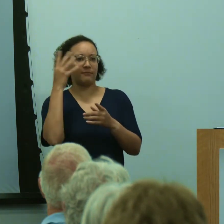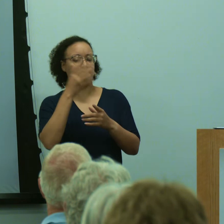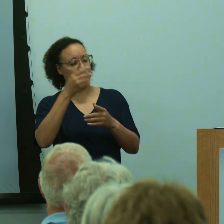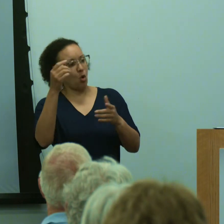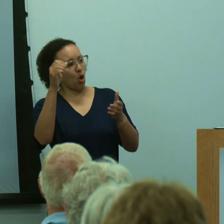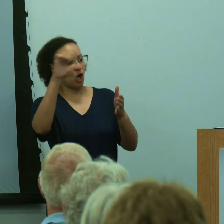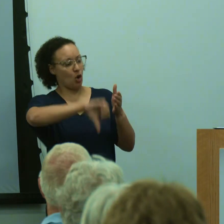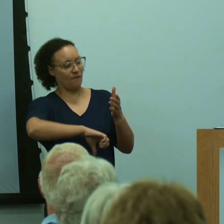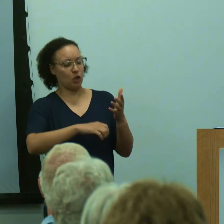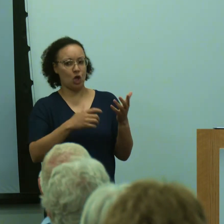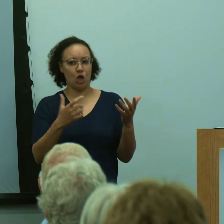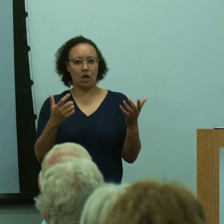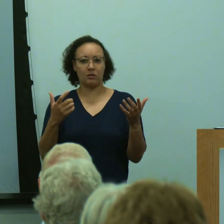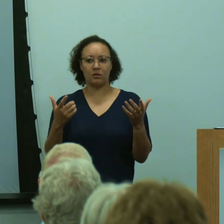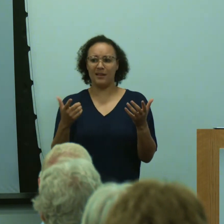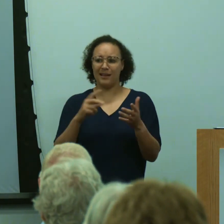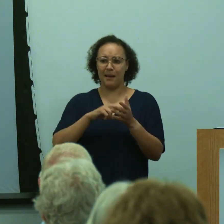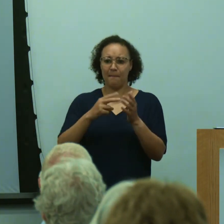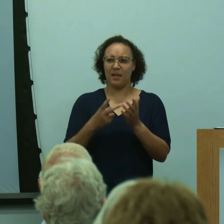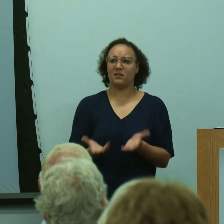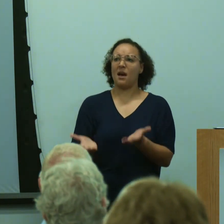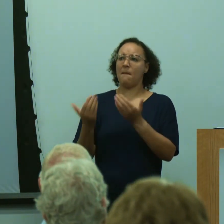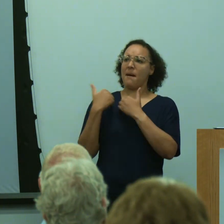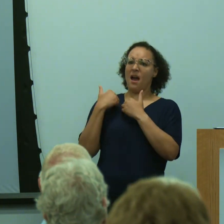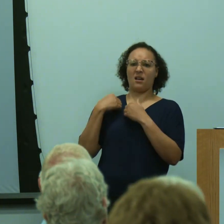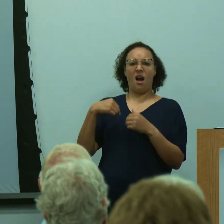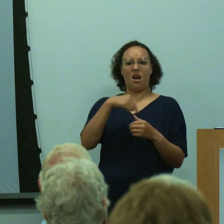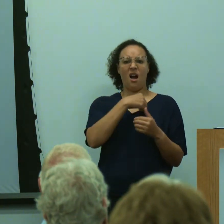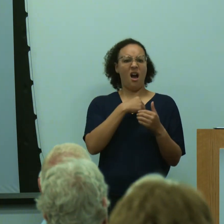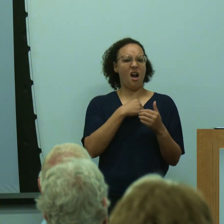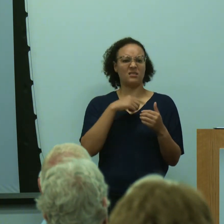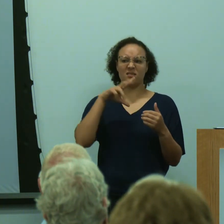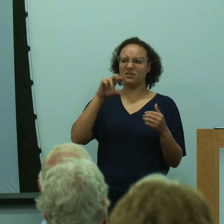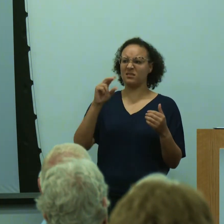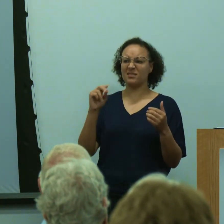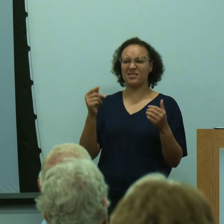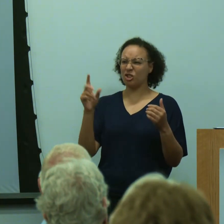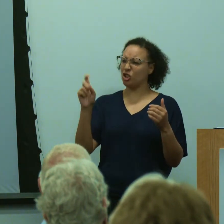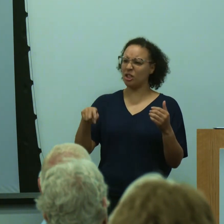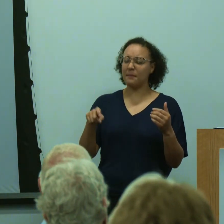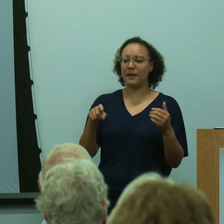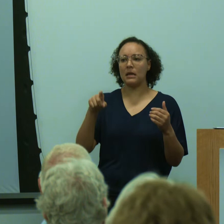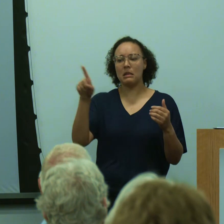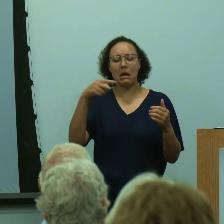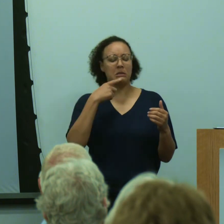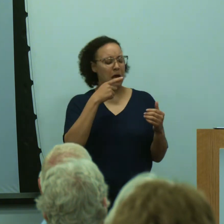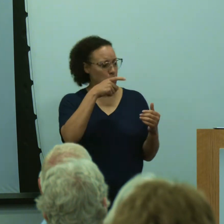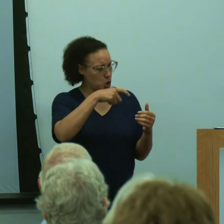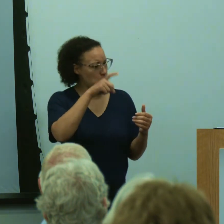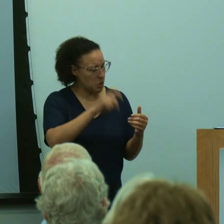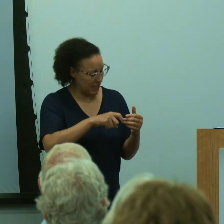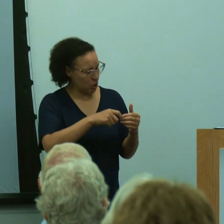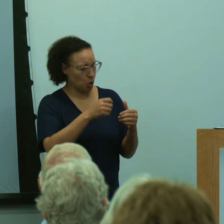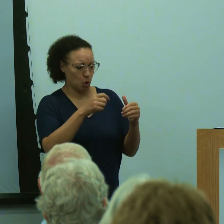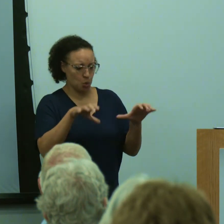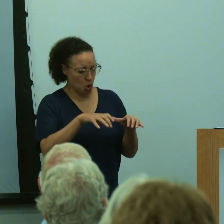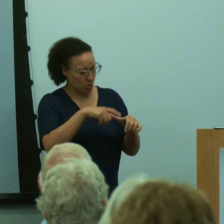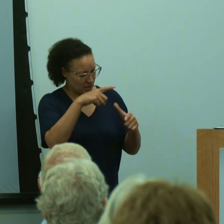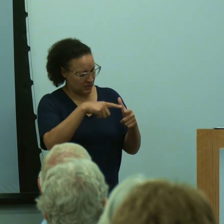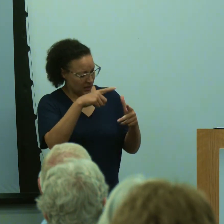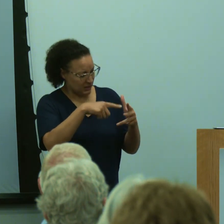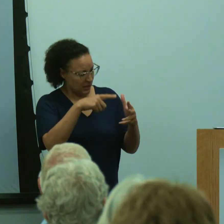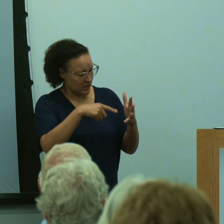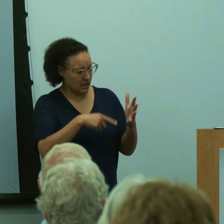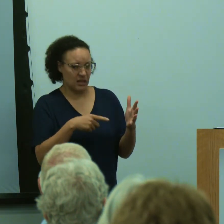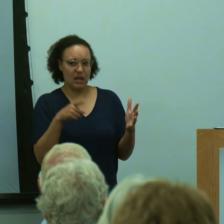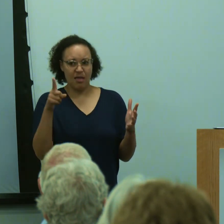right? The fact that the Ohio Supreme Court is telling individuals what needs to be done in order for it to be deemed constitutional, and they